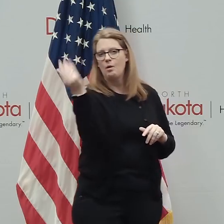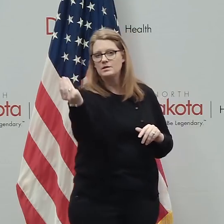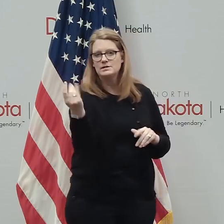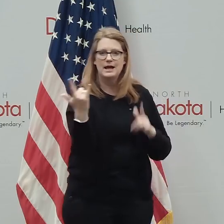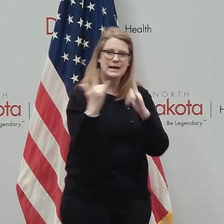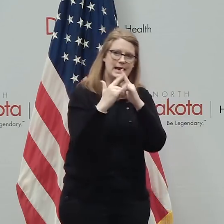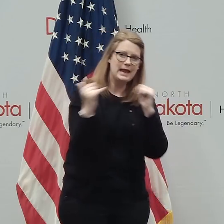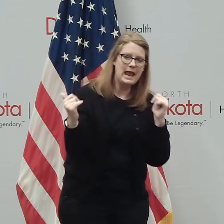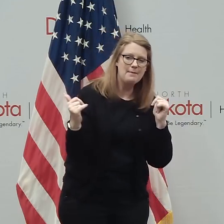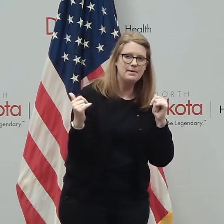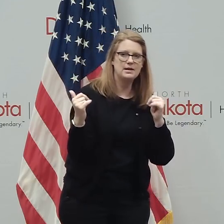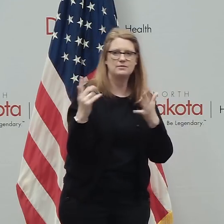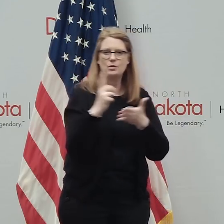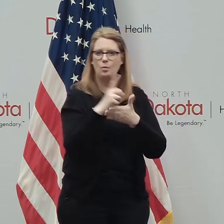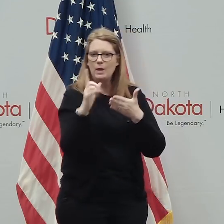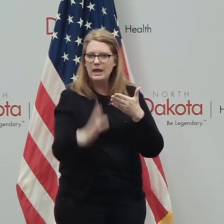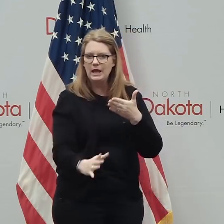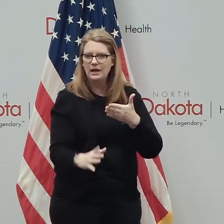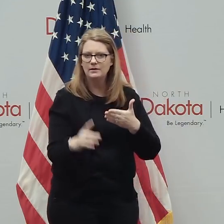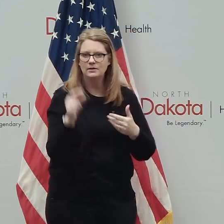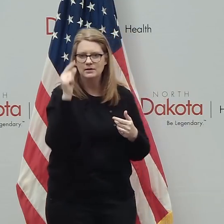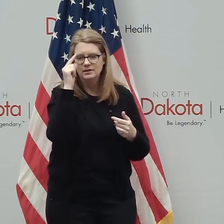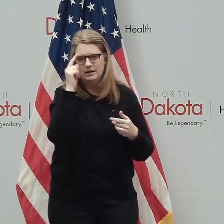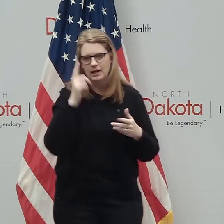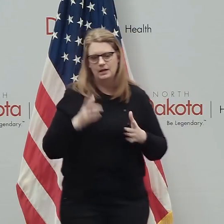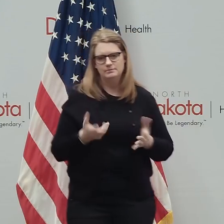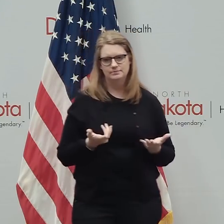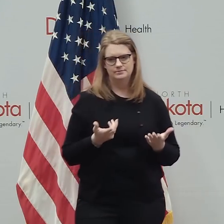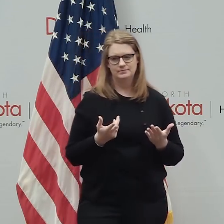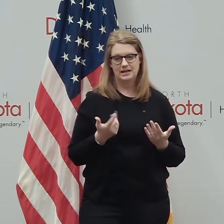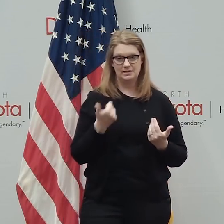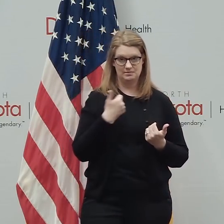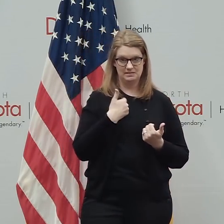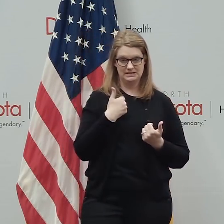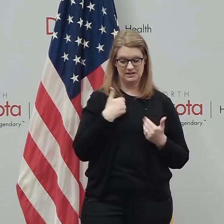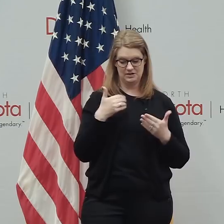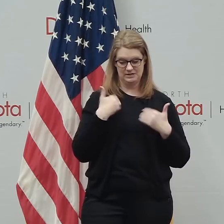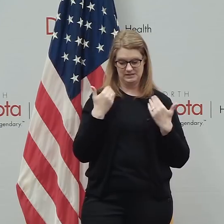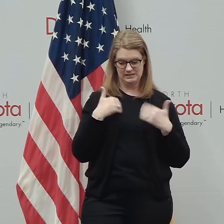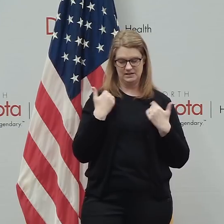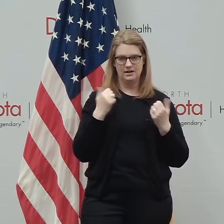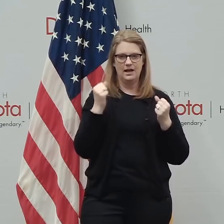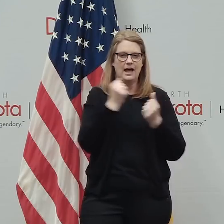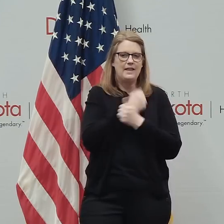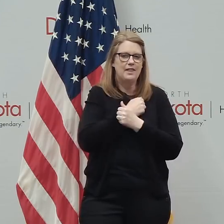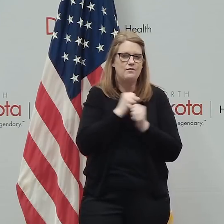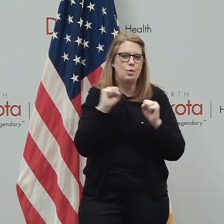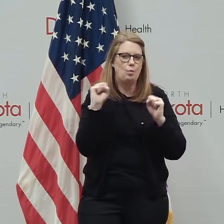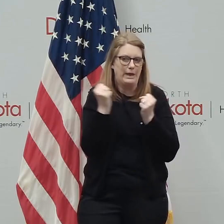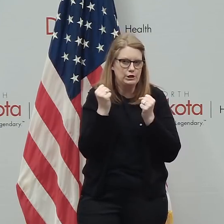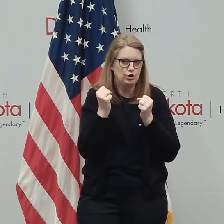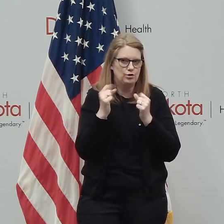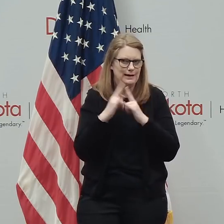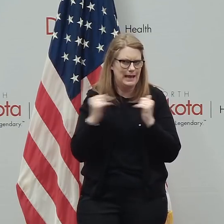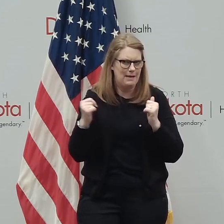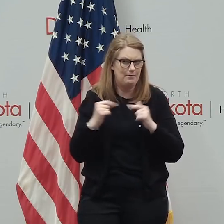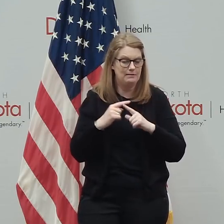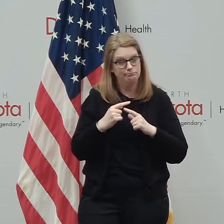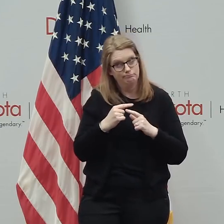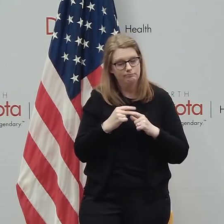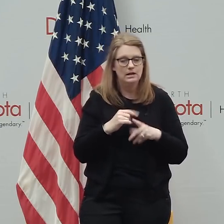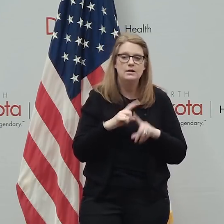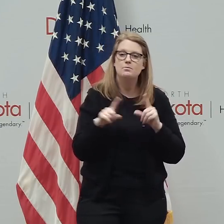camping for a weekend. I'm sure there's a smaller set of people like myself when I was younger that loved winter camping, but this is